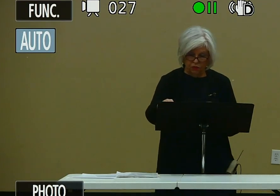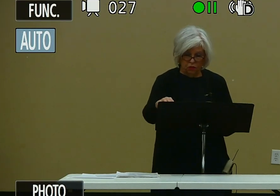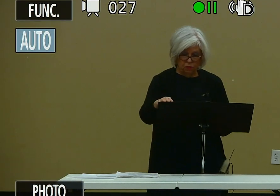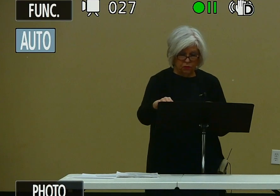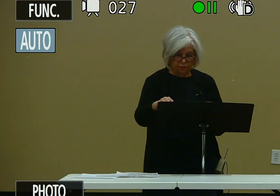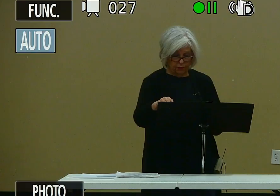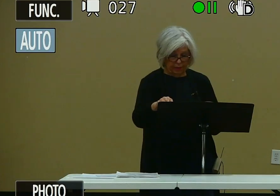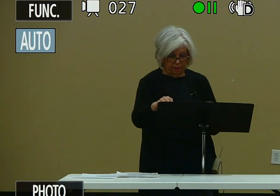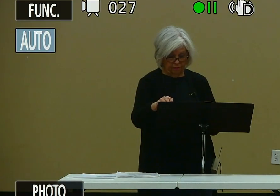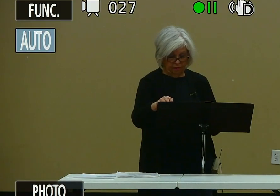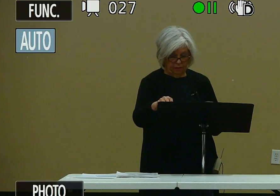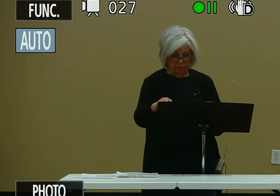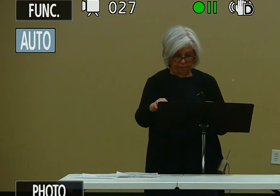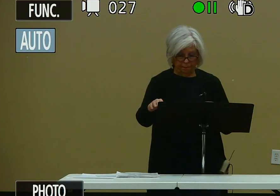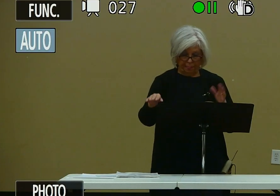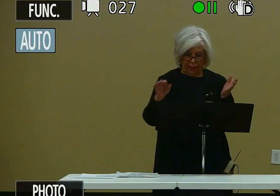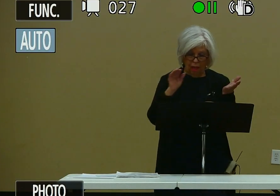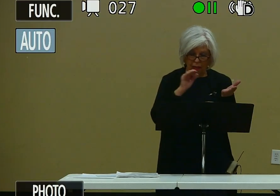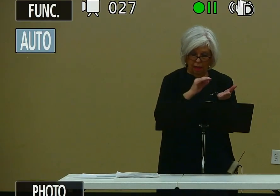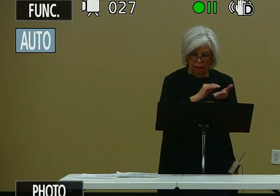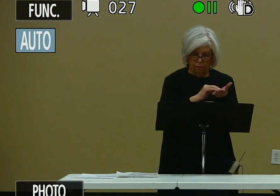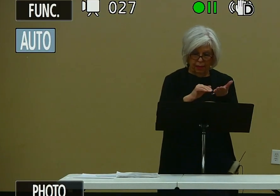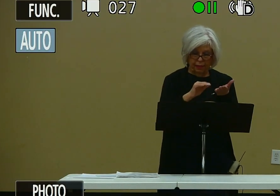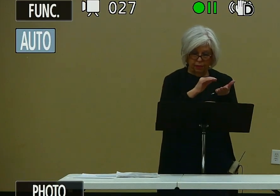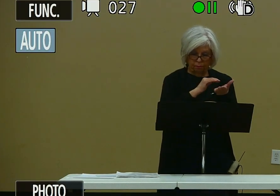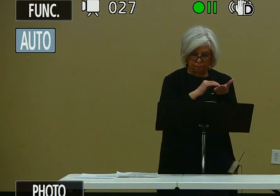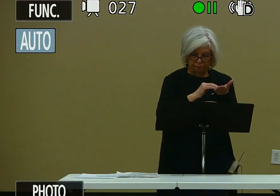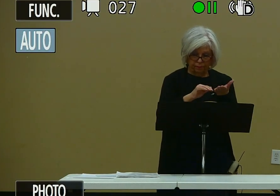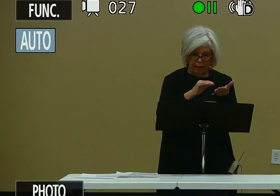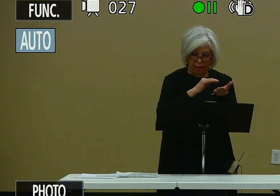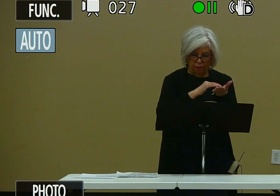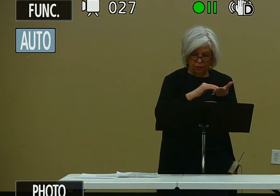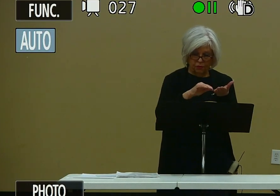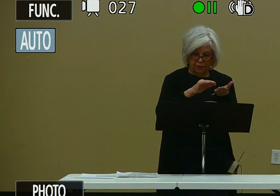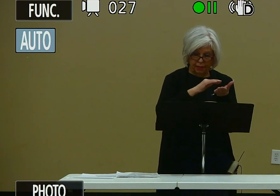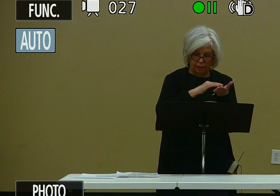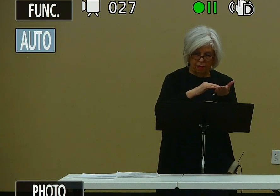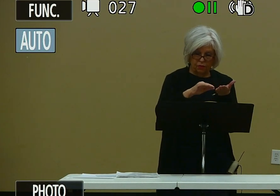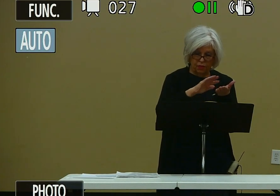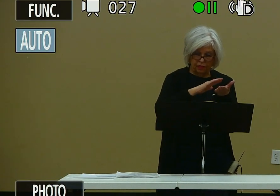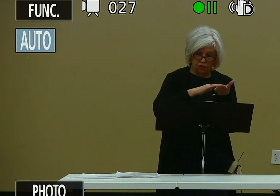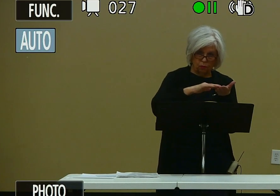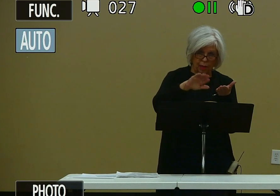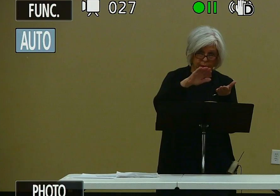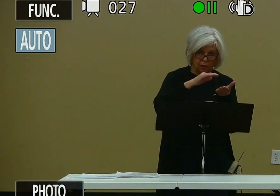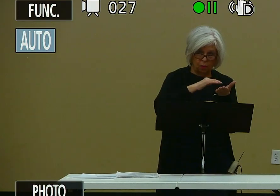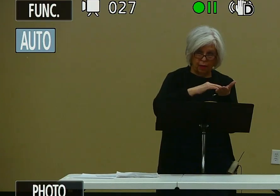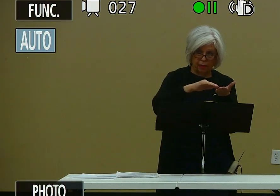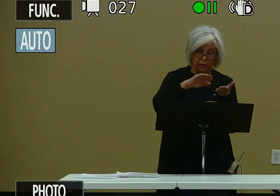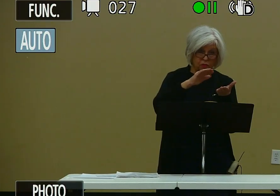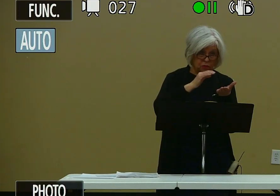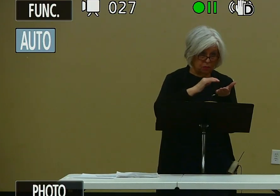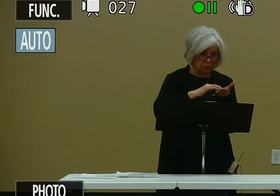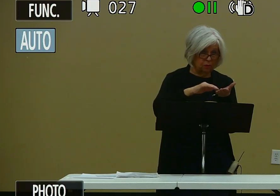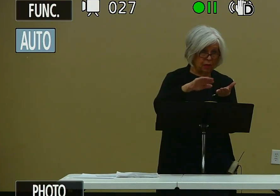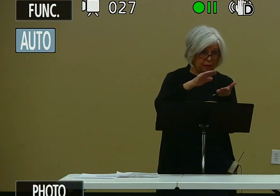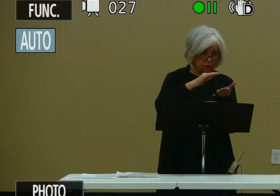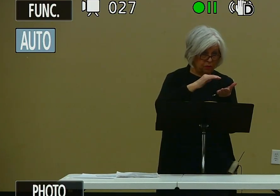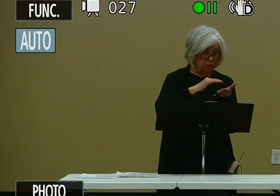Excuse or forgive. Right here, we're just taking everything and just wiping it away. Excuse